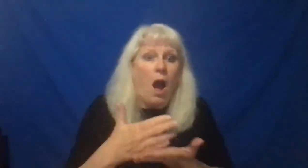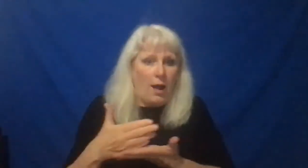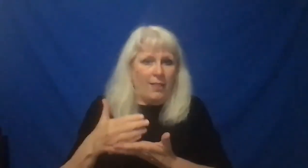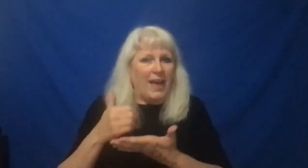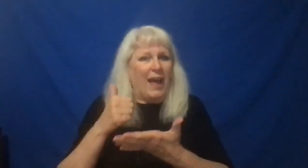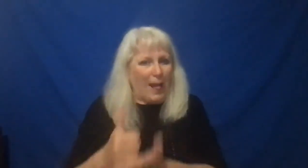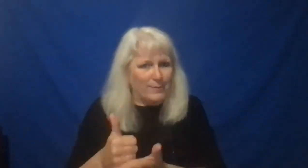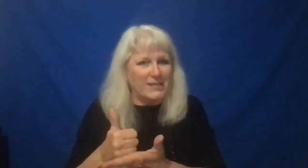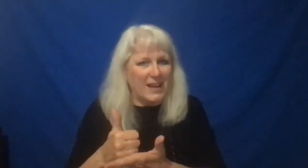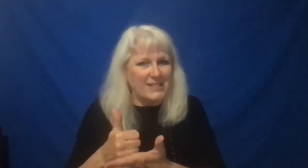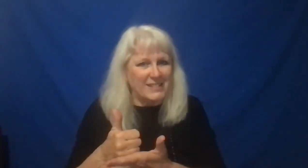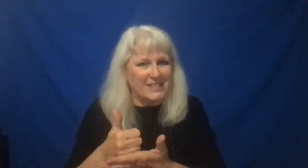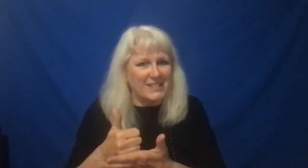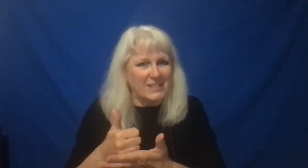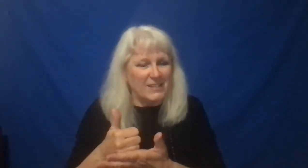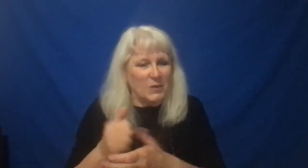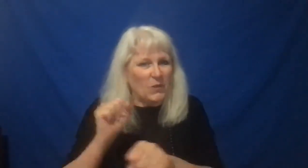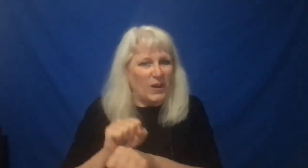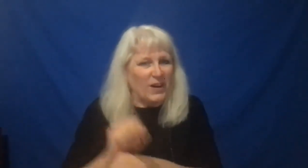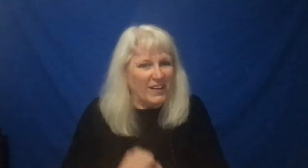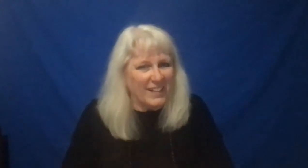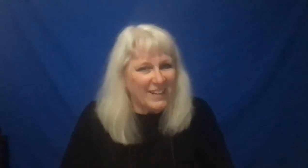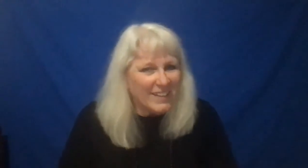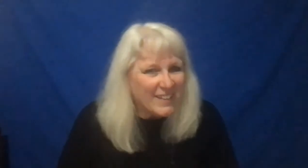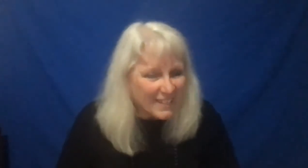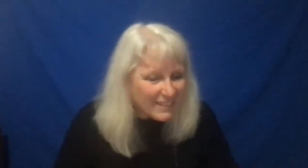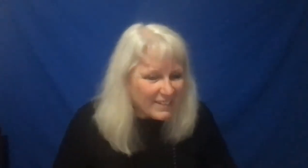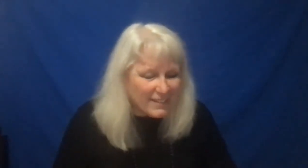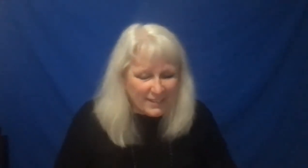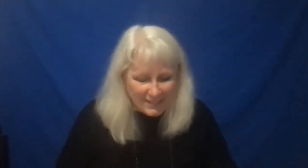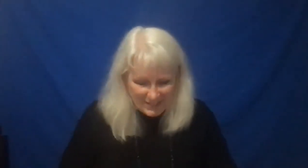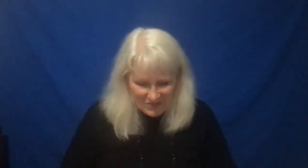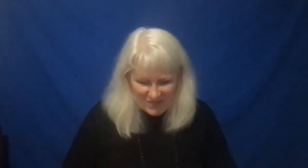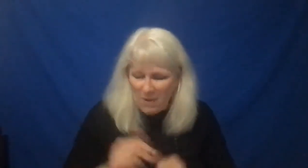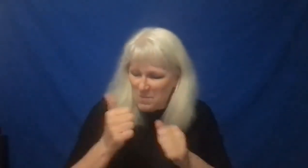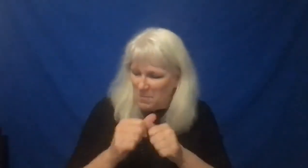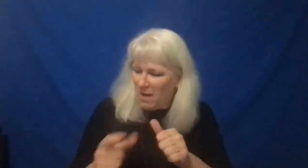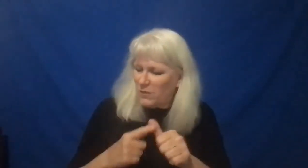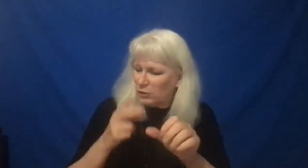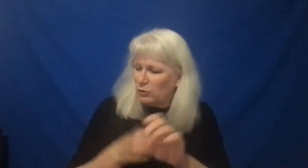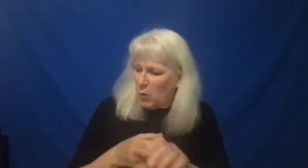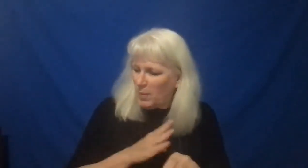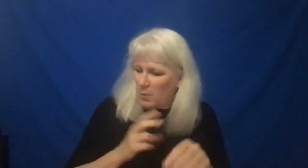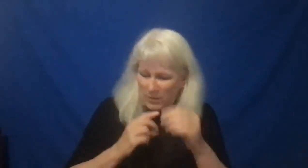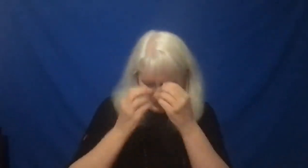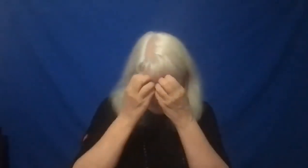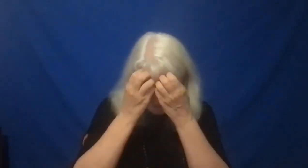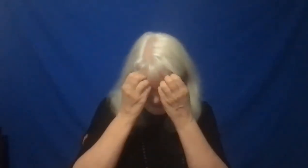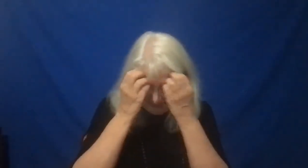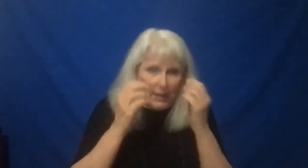I've been, when I first came on the board, my colleagues said, wait till you go to conference. They had